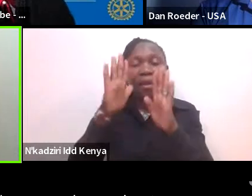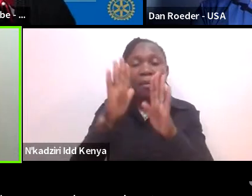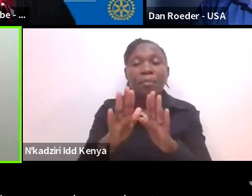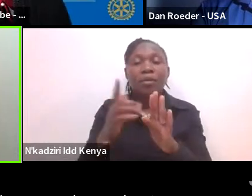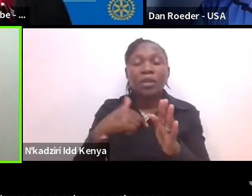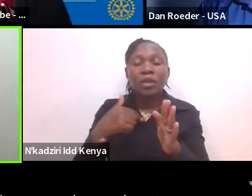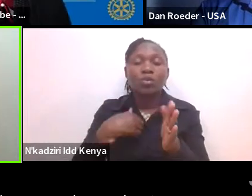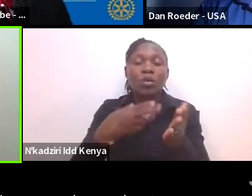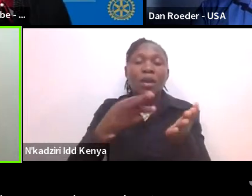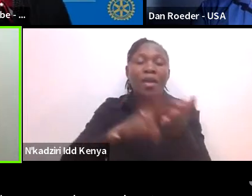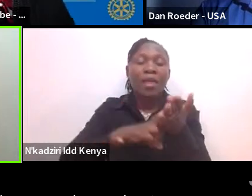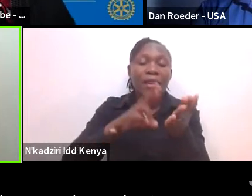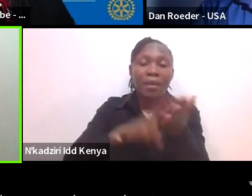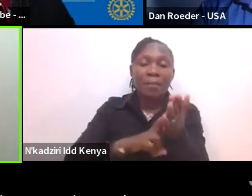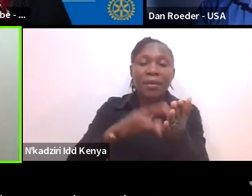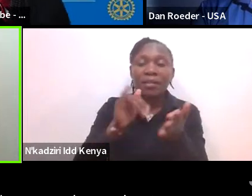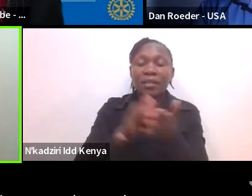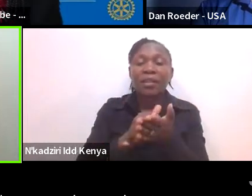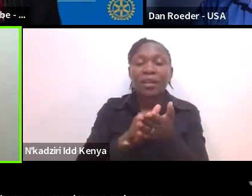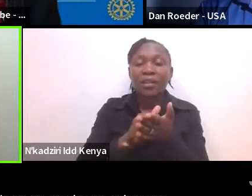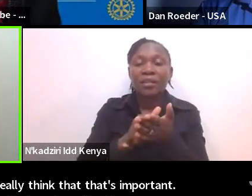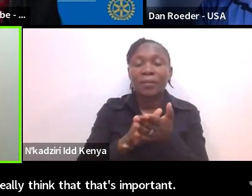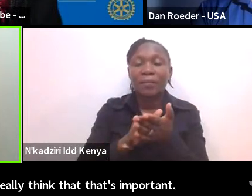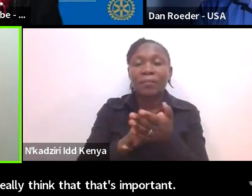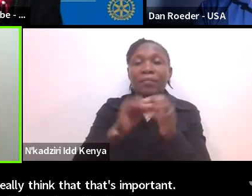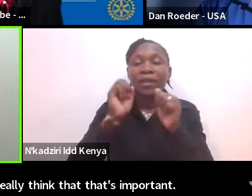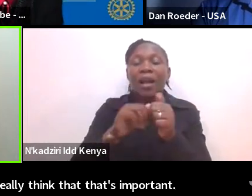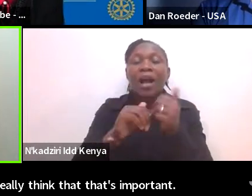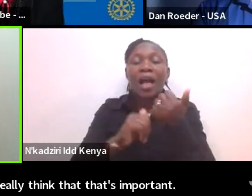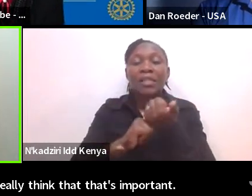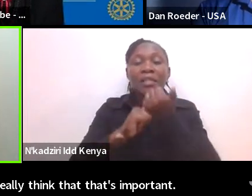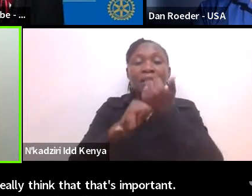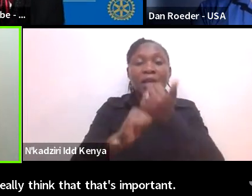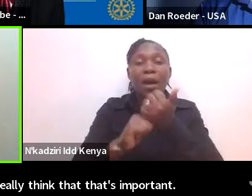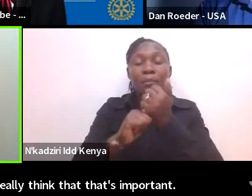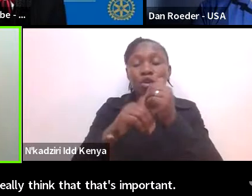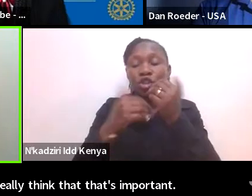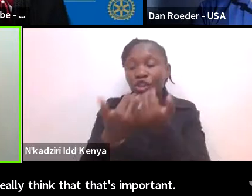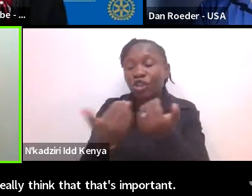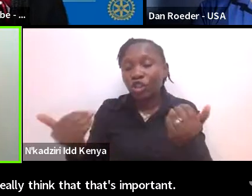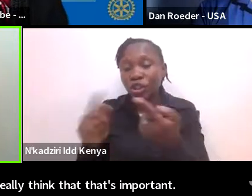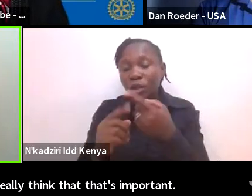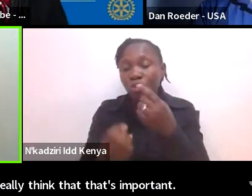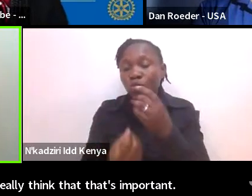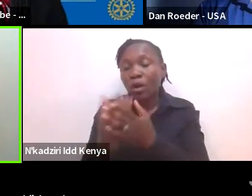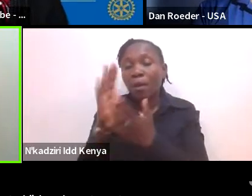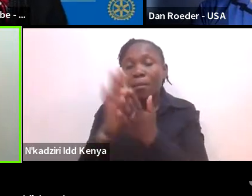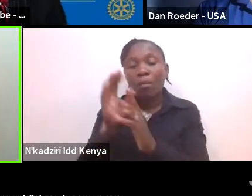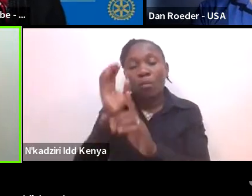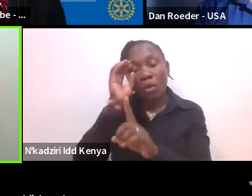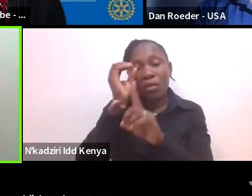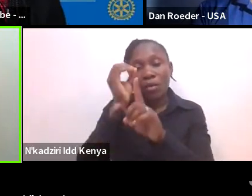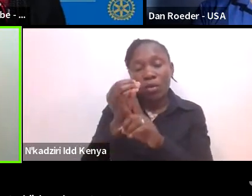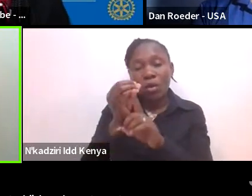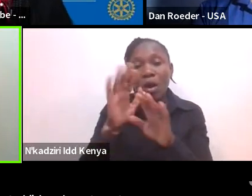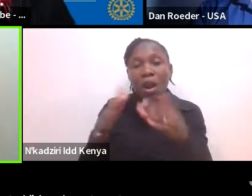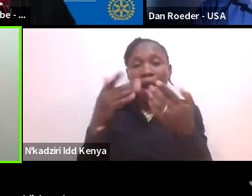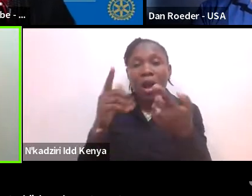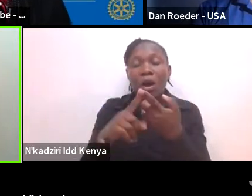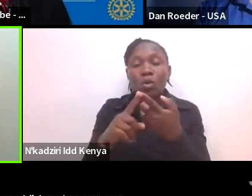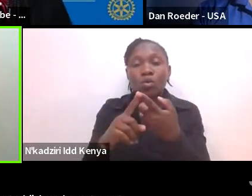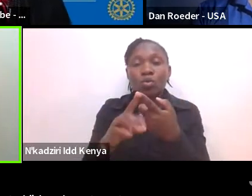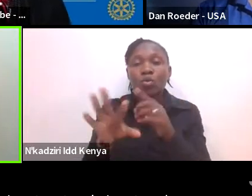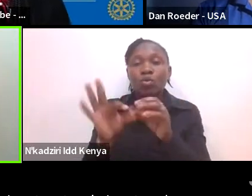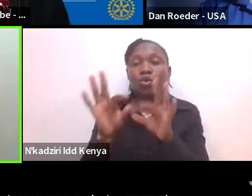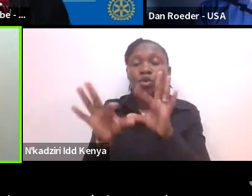are transferable. They can support children how to set goals, how to make